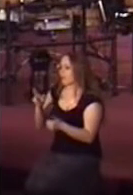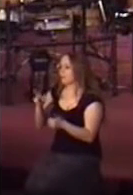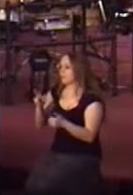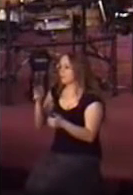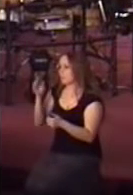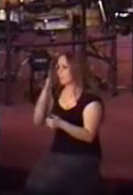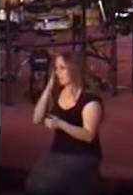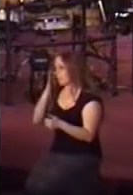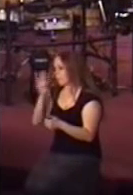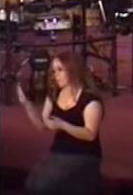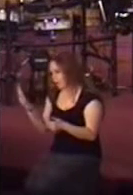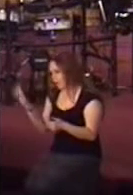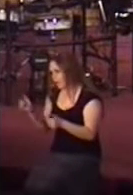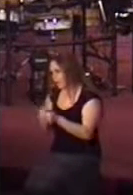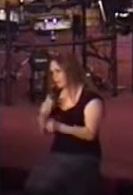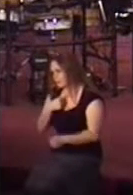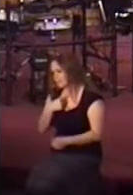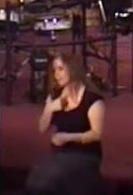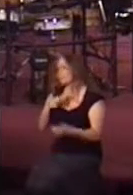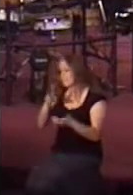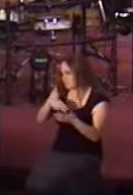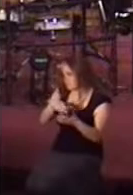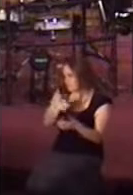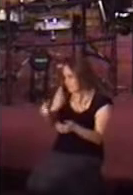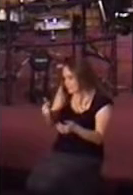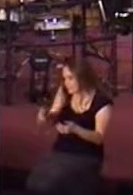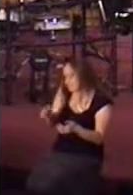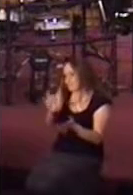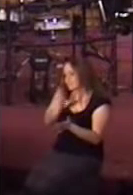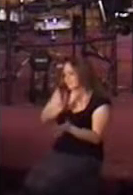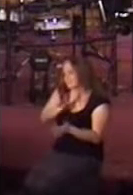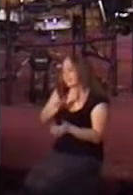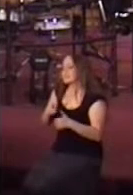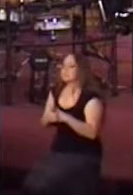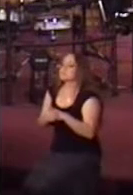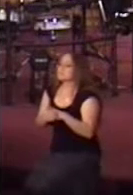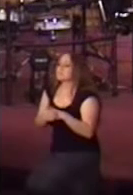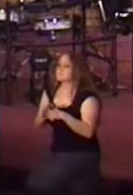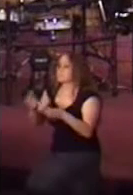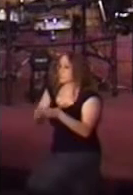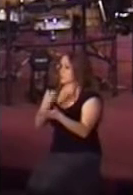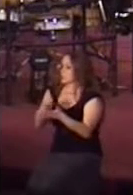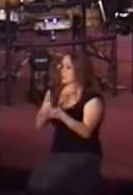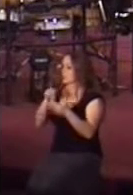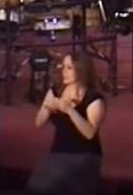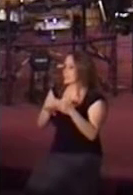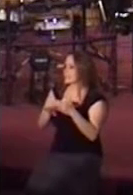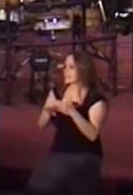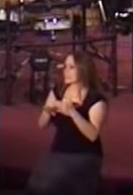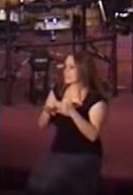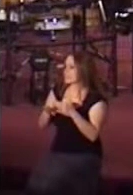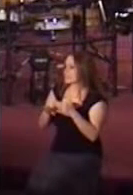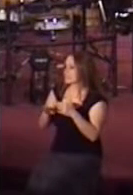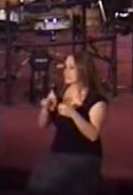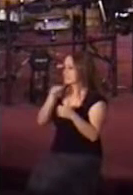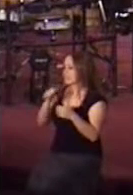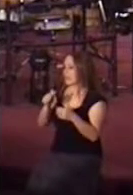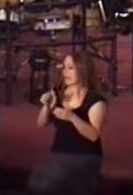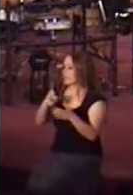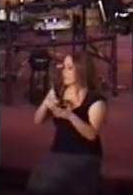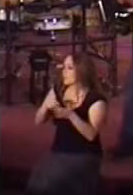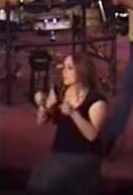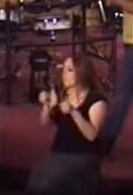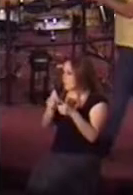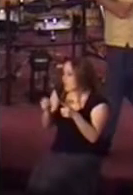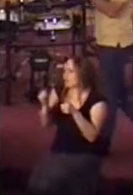too. And so I'll give you kind of just a chapter that we're going to be in, but I'm not going to read through that word by word. I'm just going to